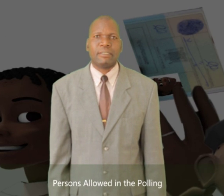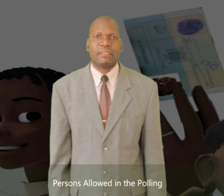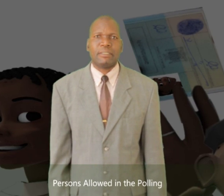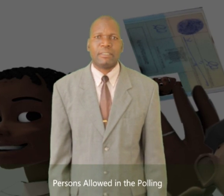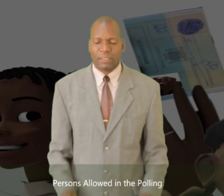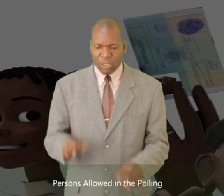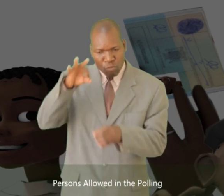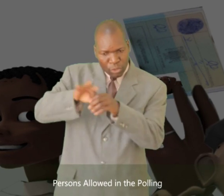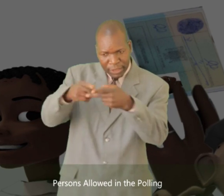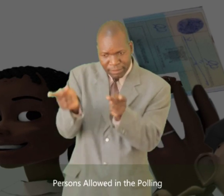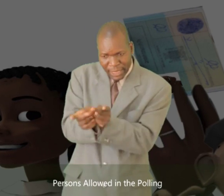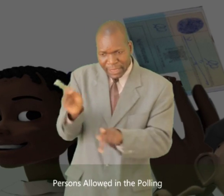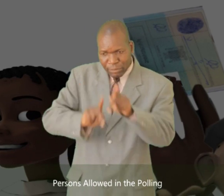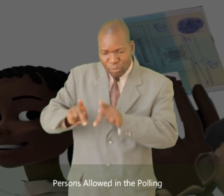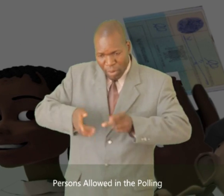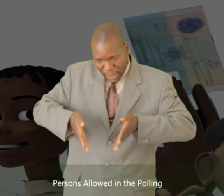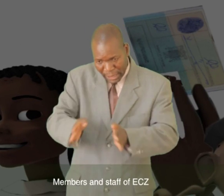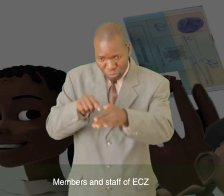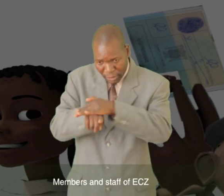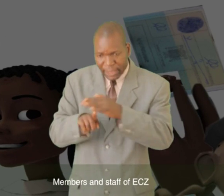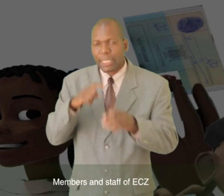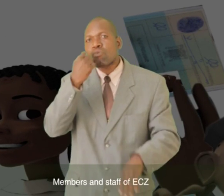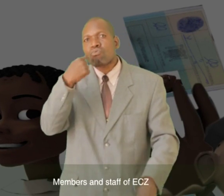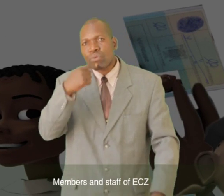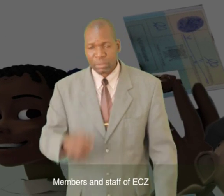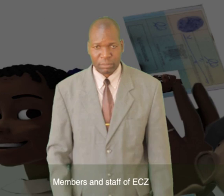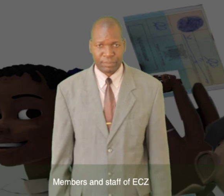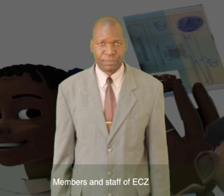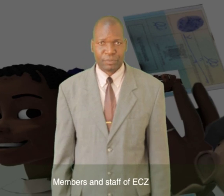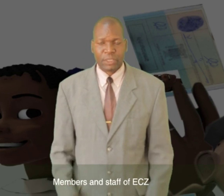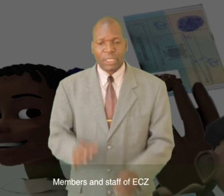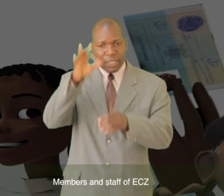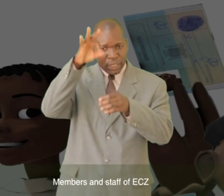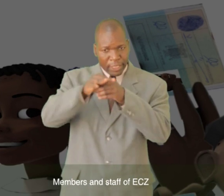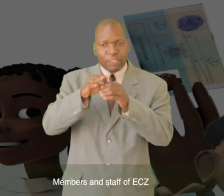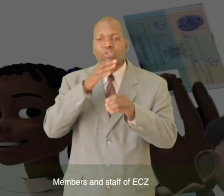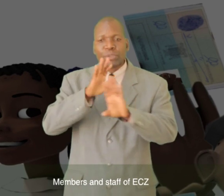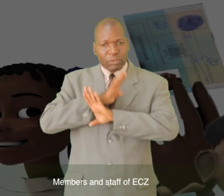in the polling station. Members and staff of ECZ,